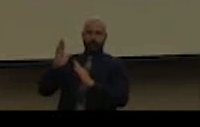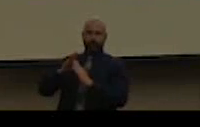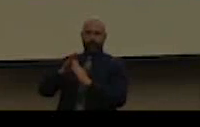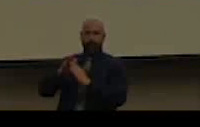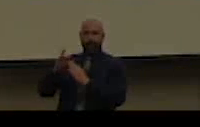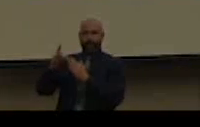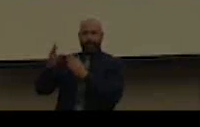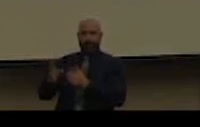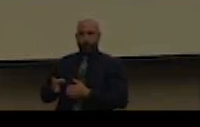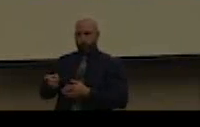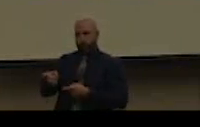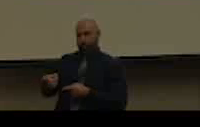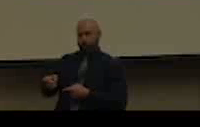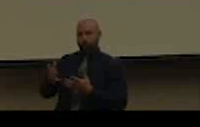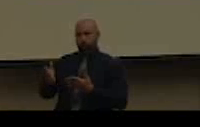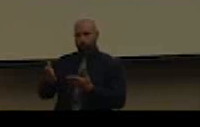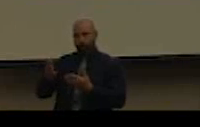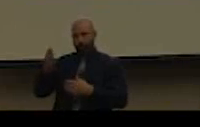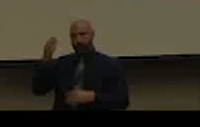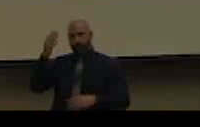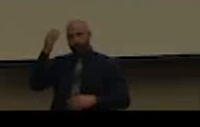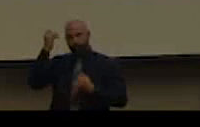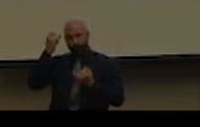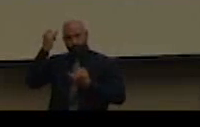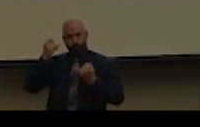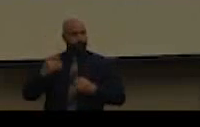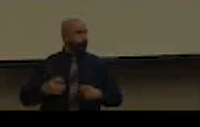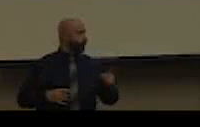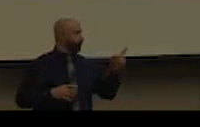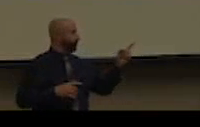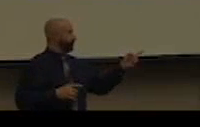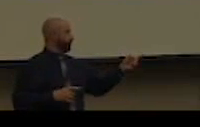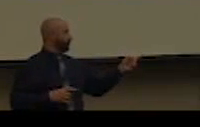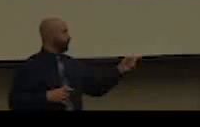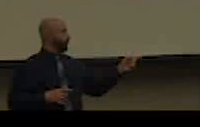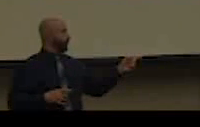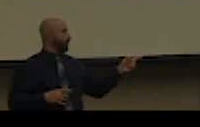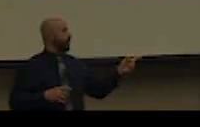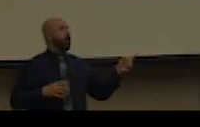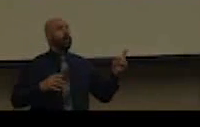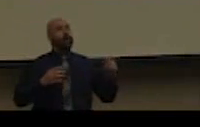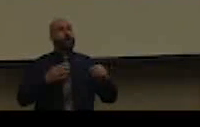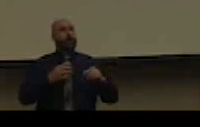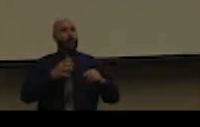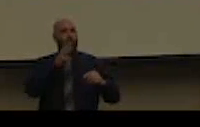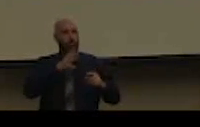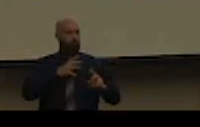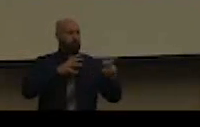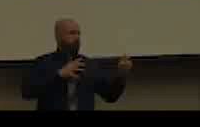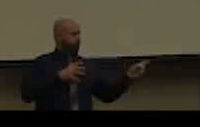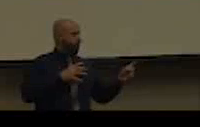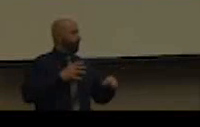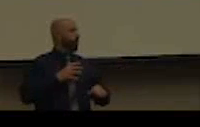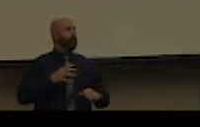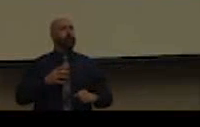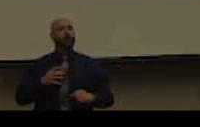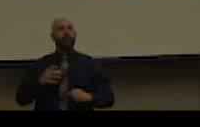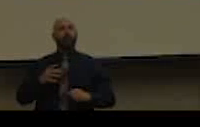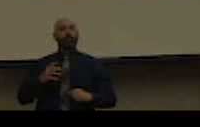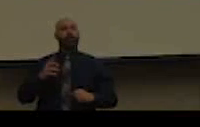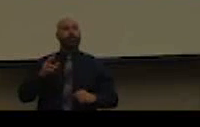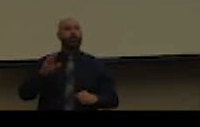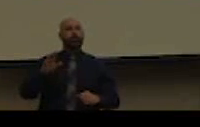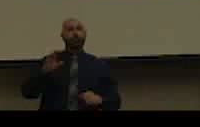Early ed was, there was a buzz around early ed this session. And I credit that to many of the people in this room who have been